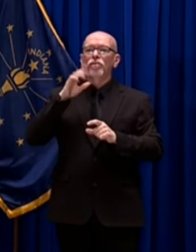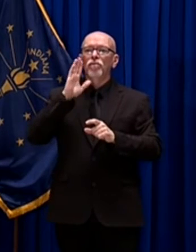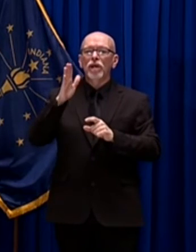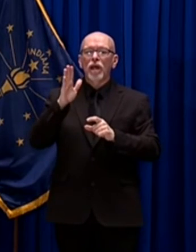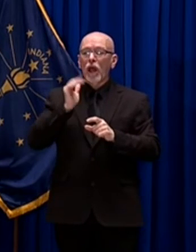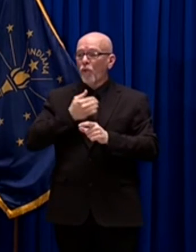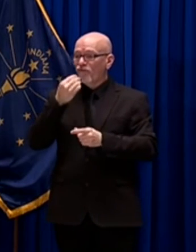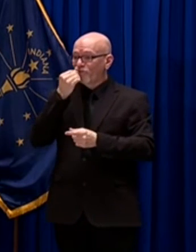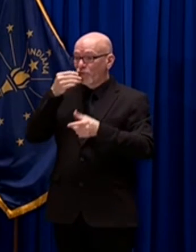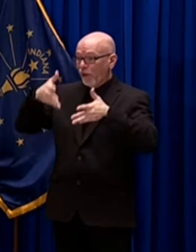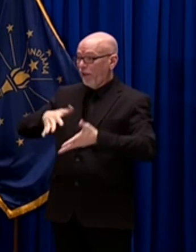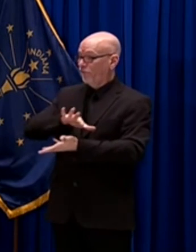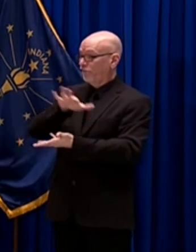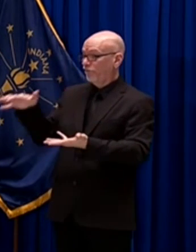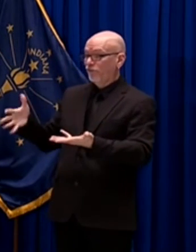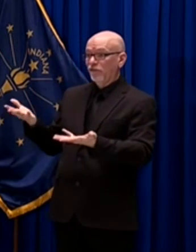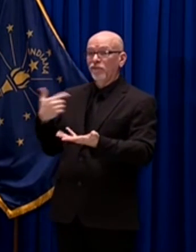perishable food to